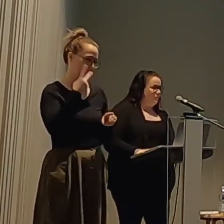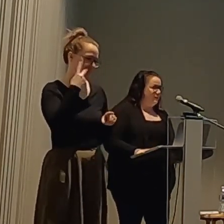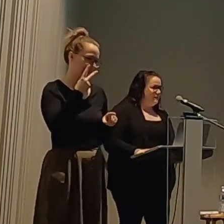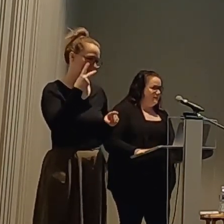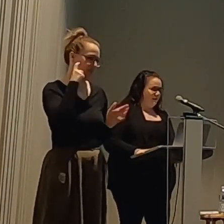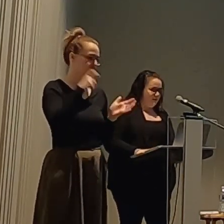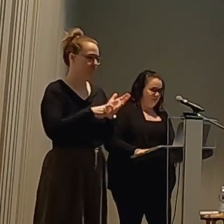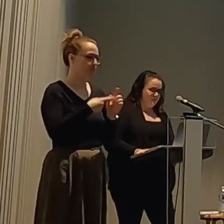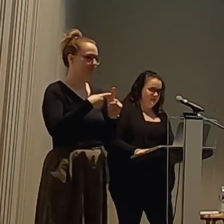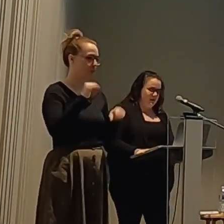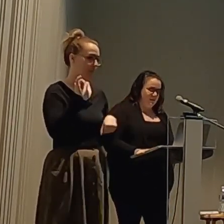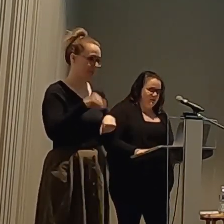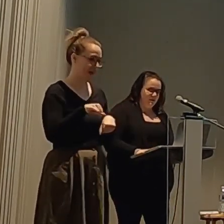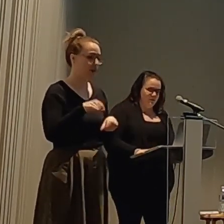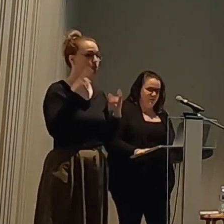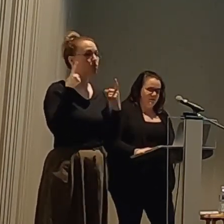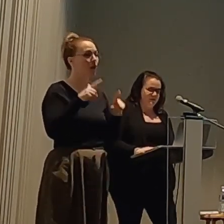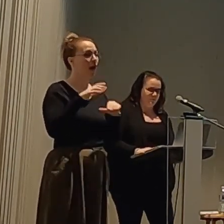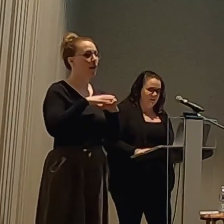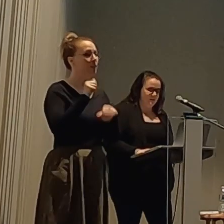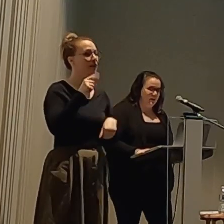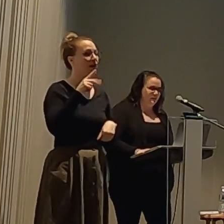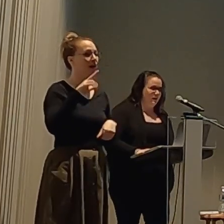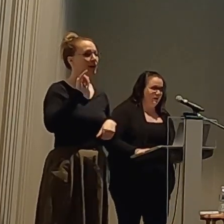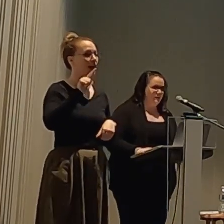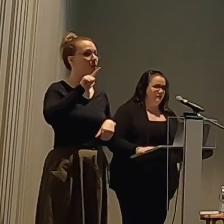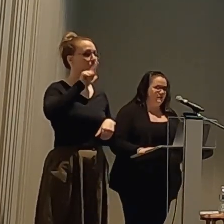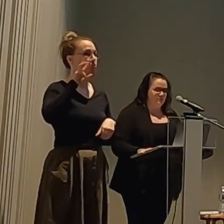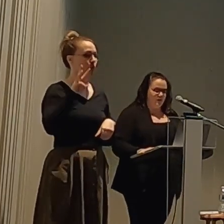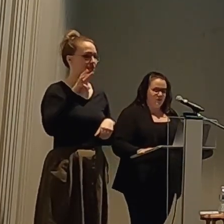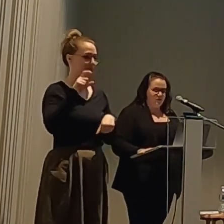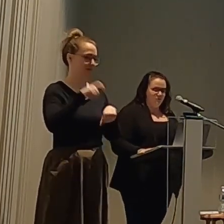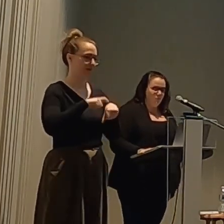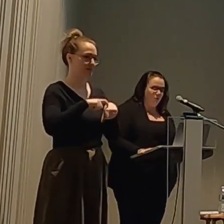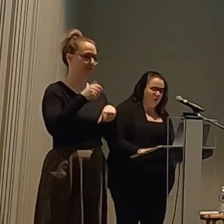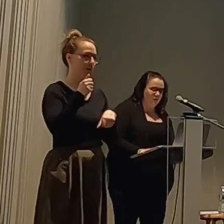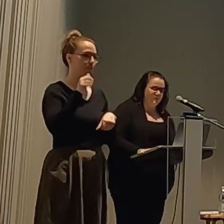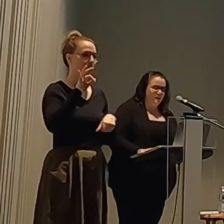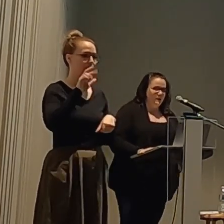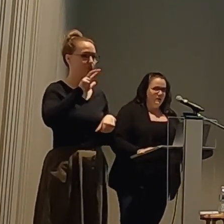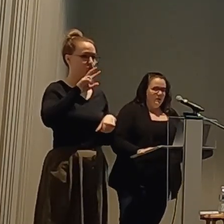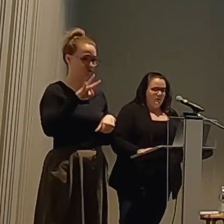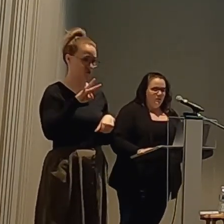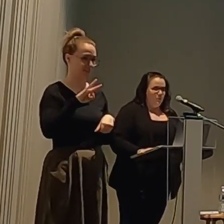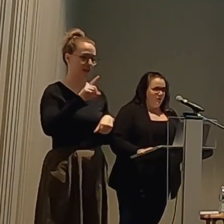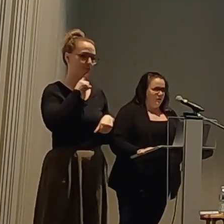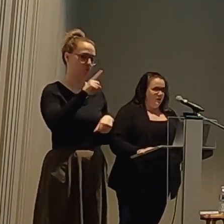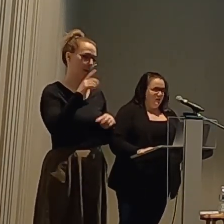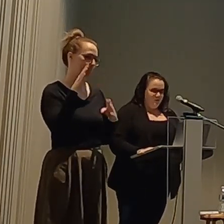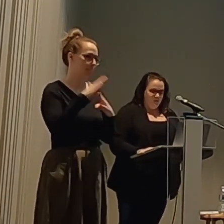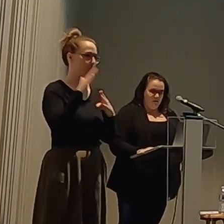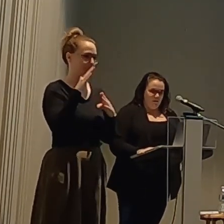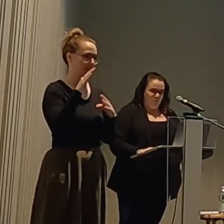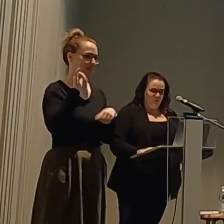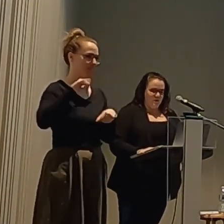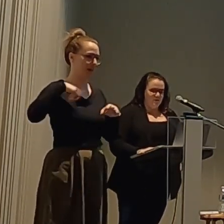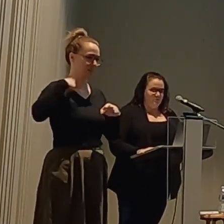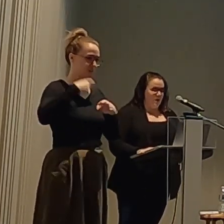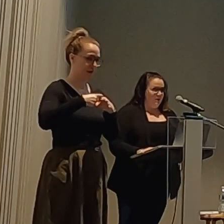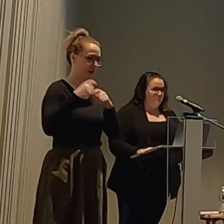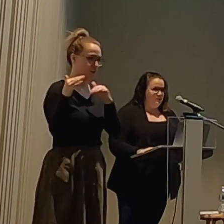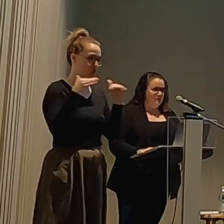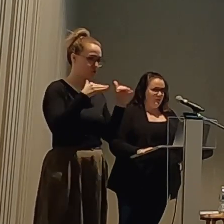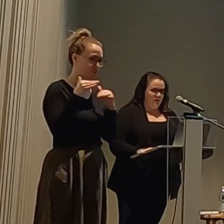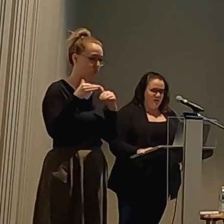April 26, 1937, at the height of the Spanish Civil War, Guernica